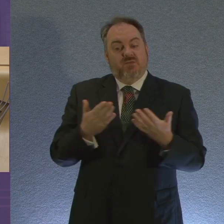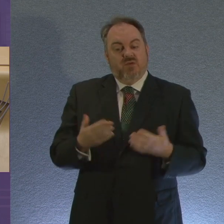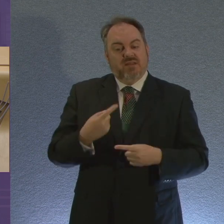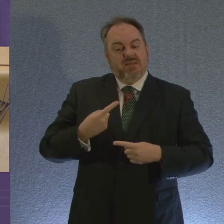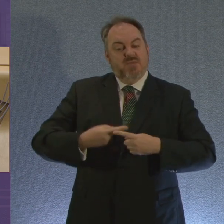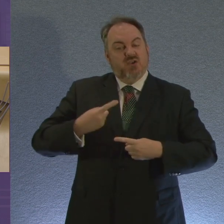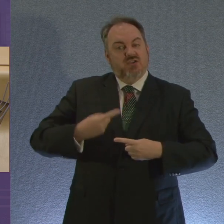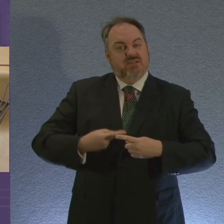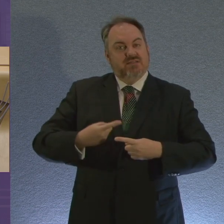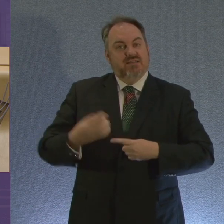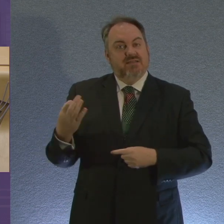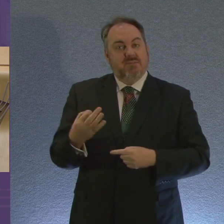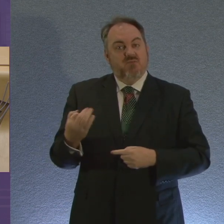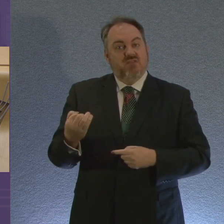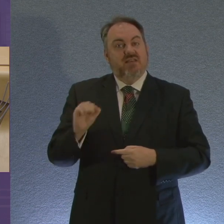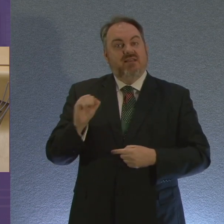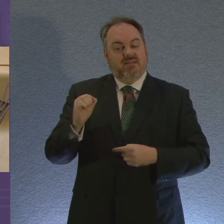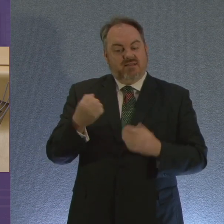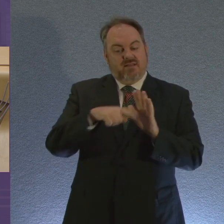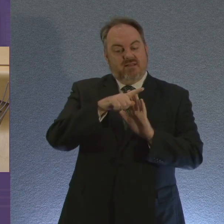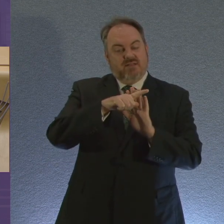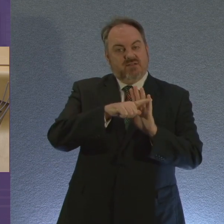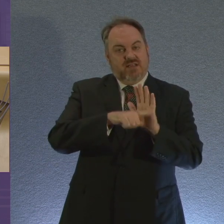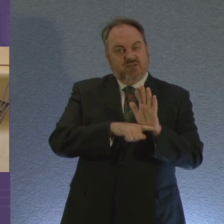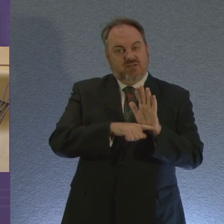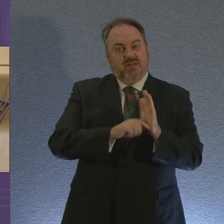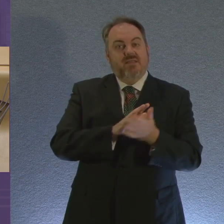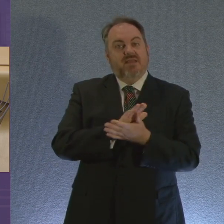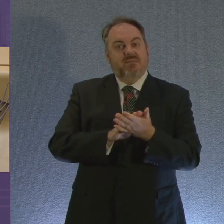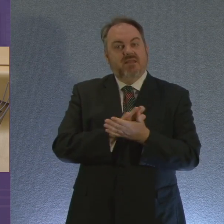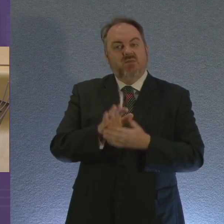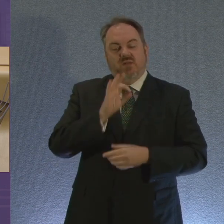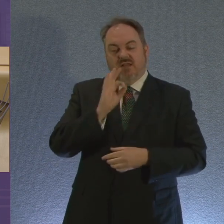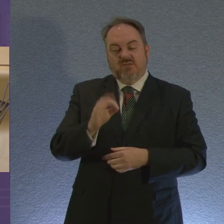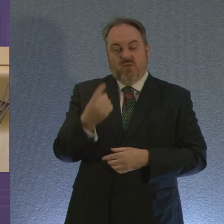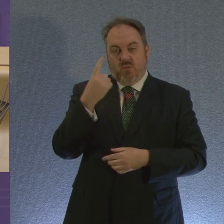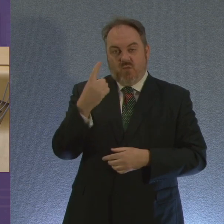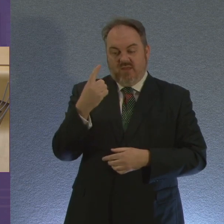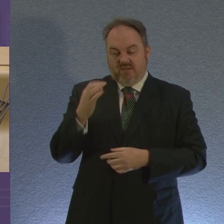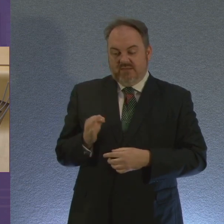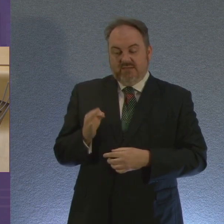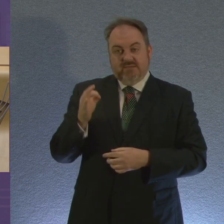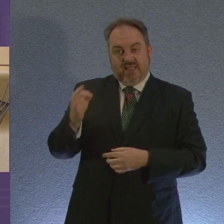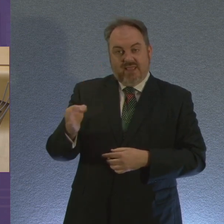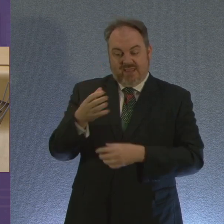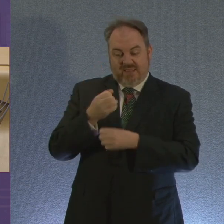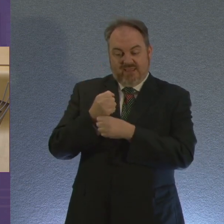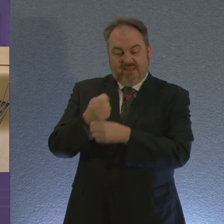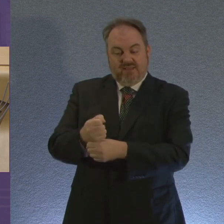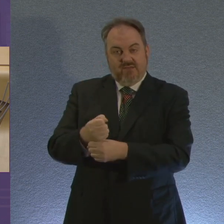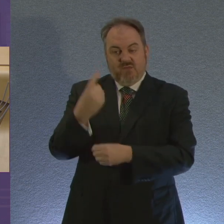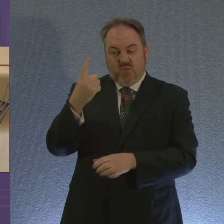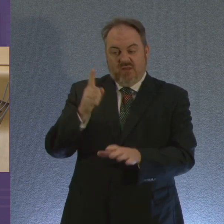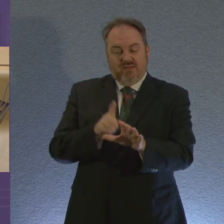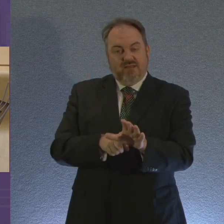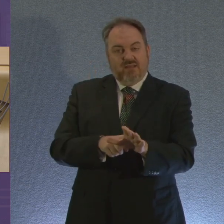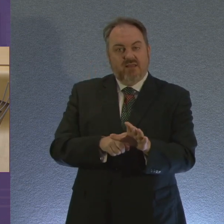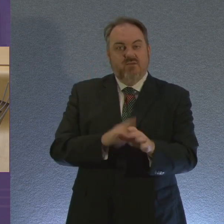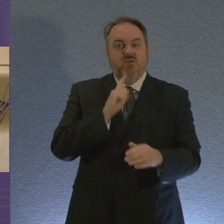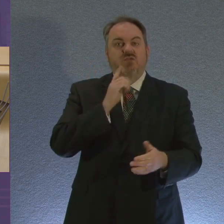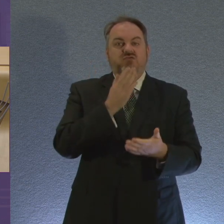bill also removes the restriction that only one moratorium can be applied for in any one 12-month period and contains a provision for trust deeds.